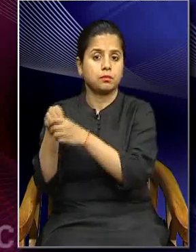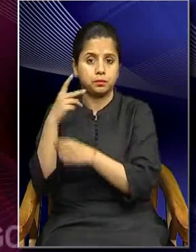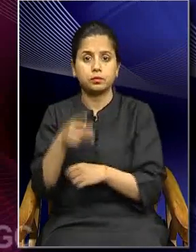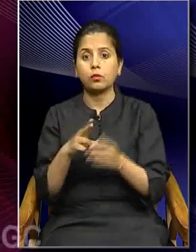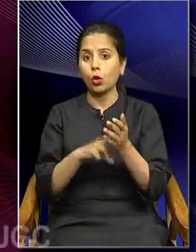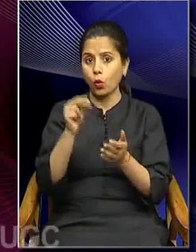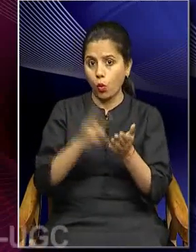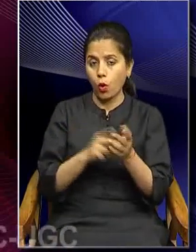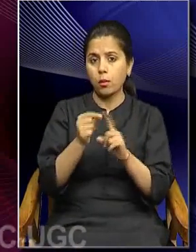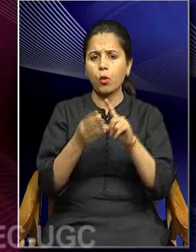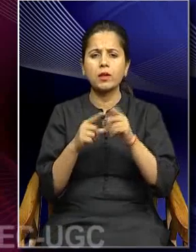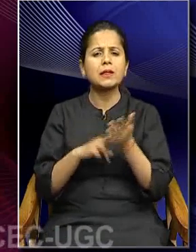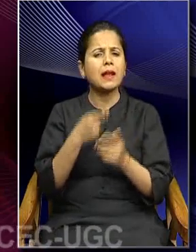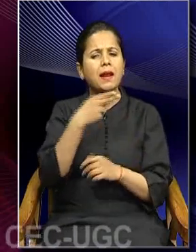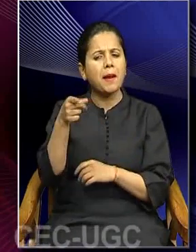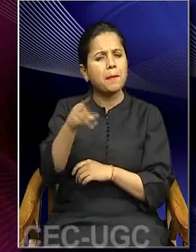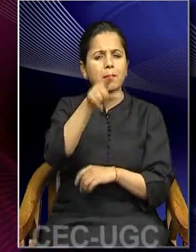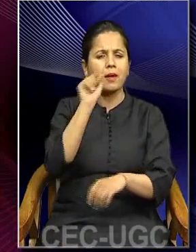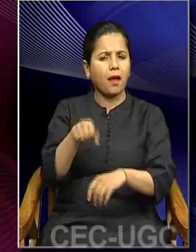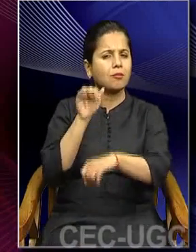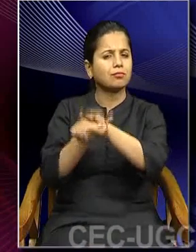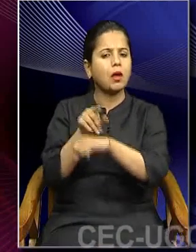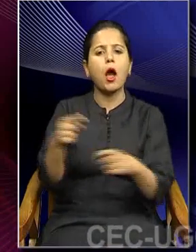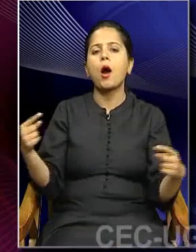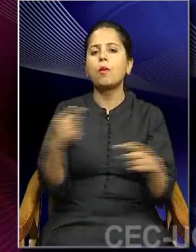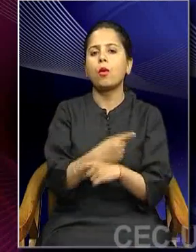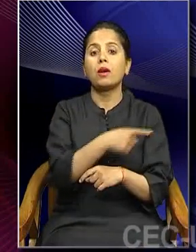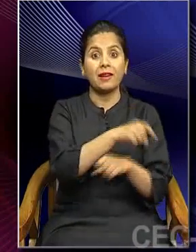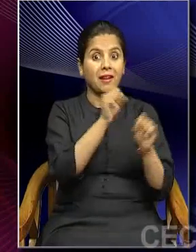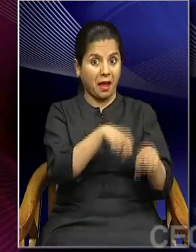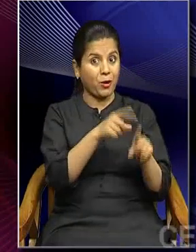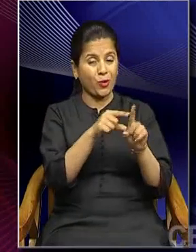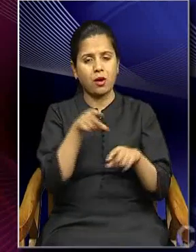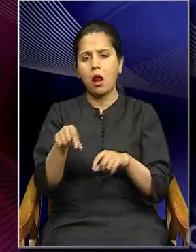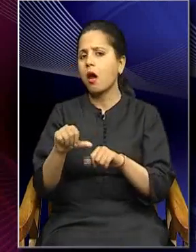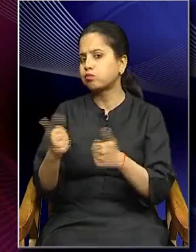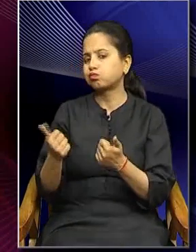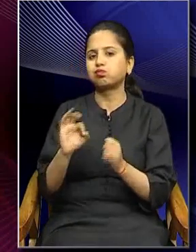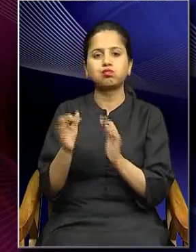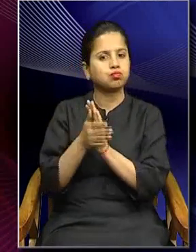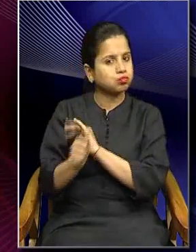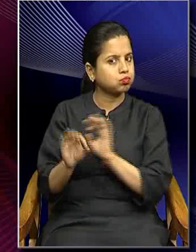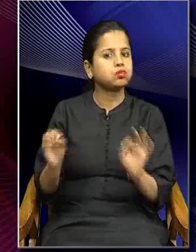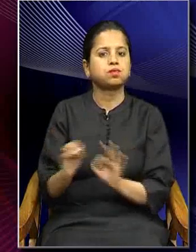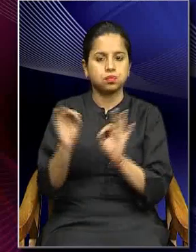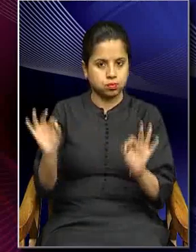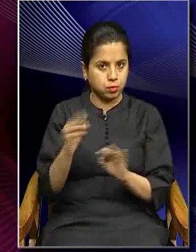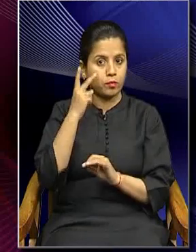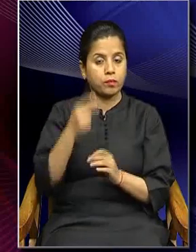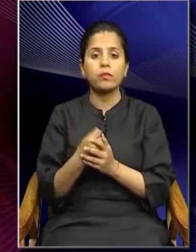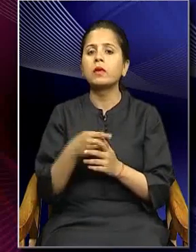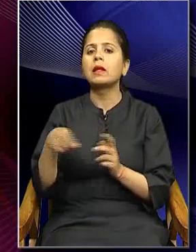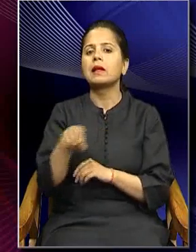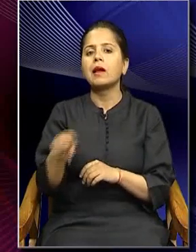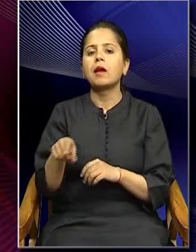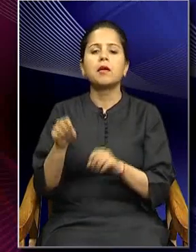Non-potentiality, as the name suggests, is the opposite of potentiality. So, it is the